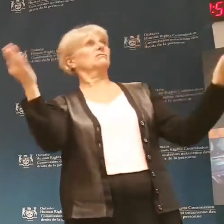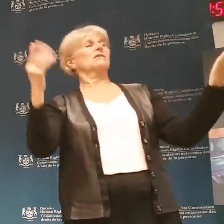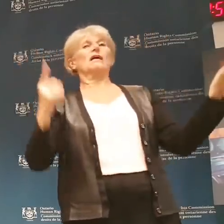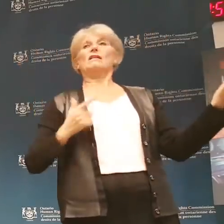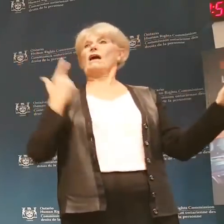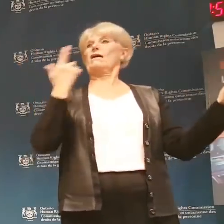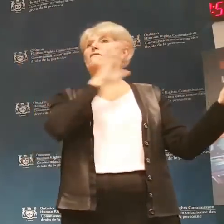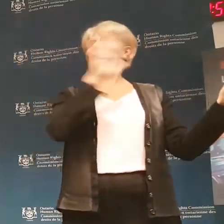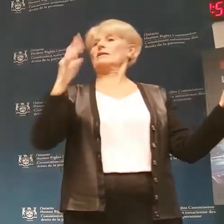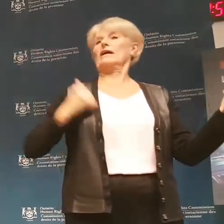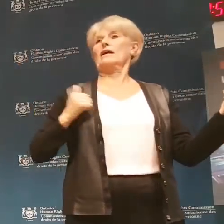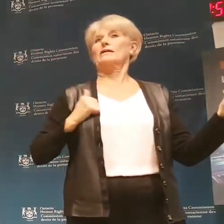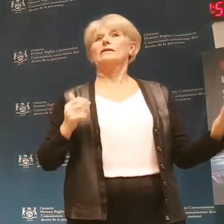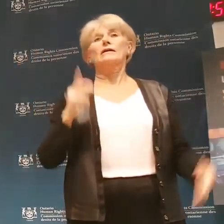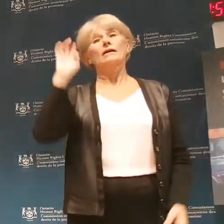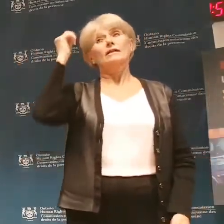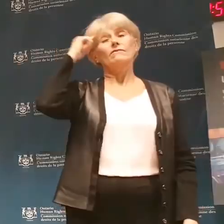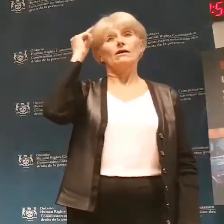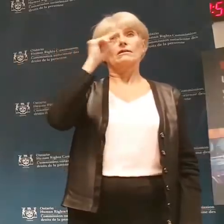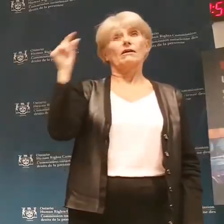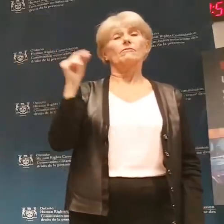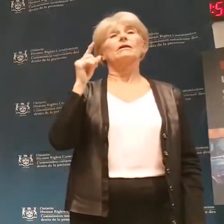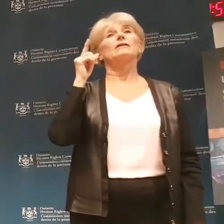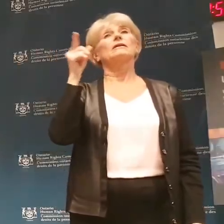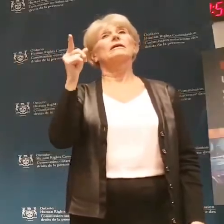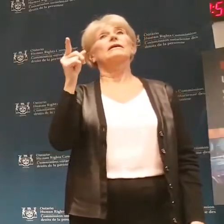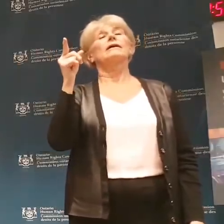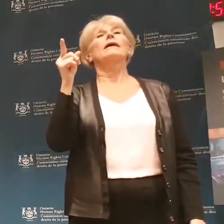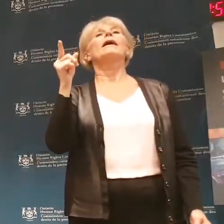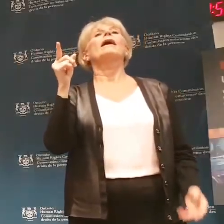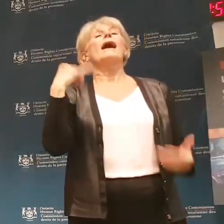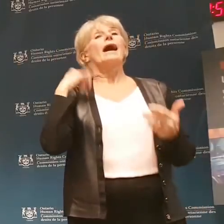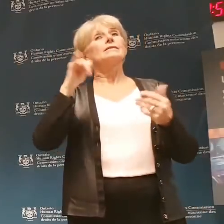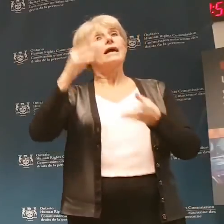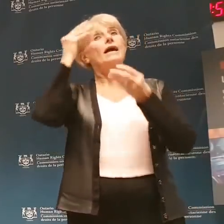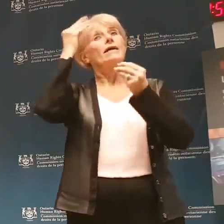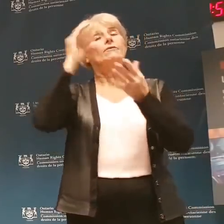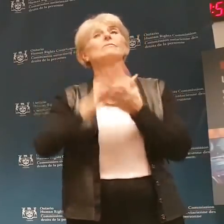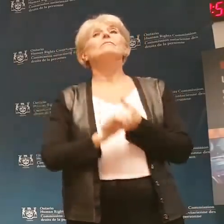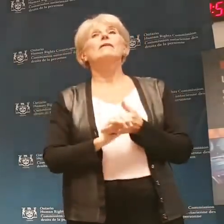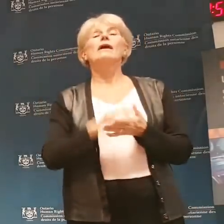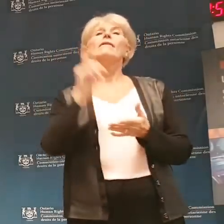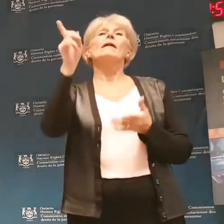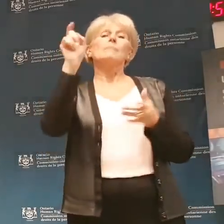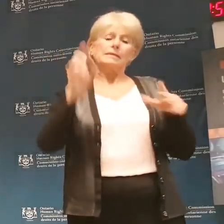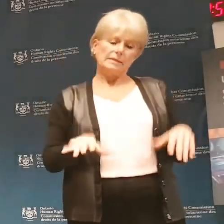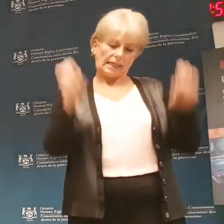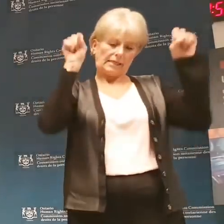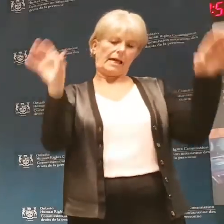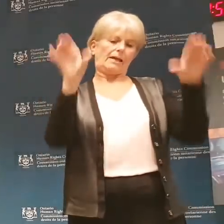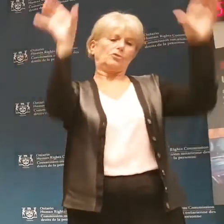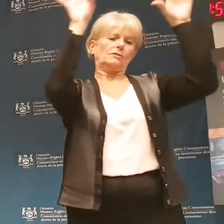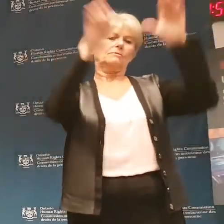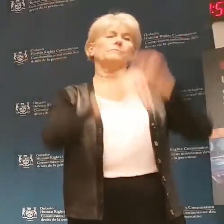Canada. The federal government has this information, and they too must act on it.